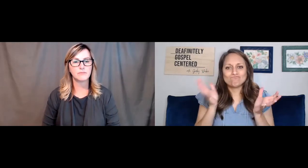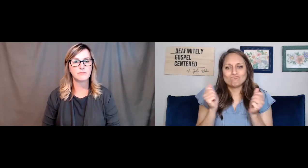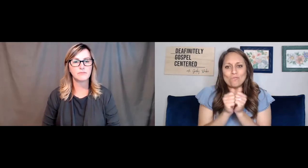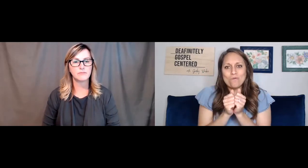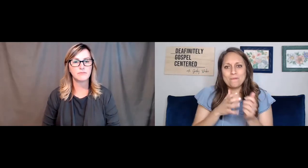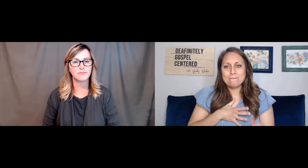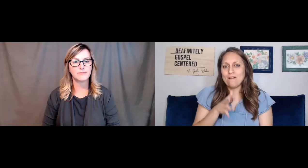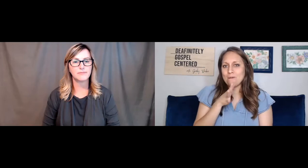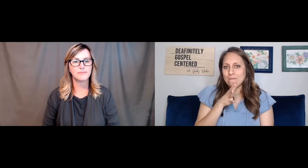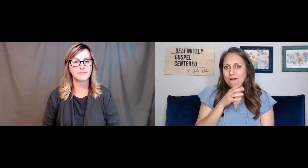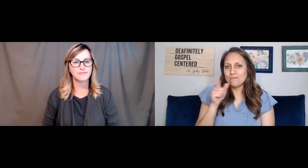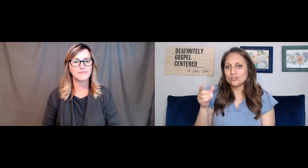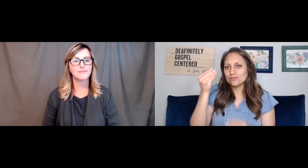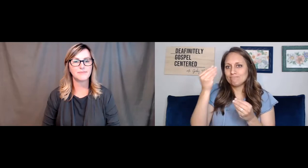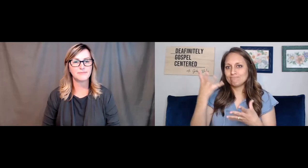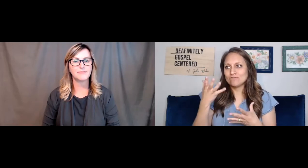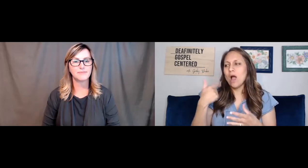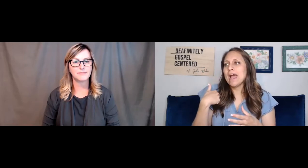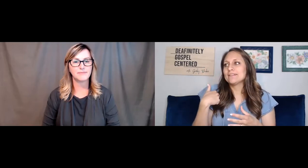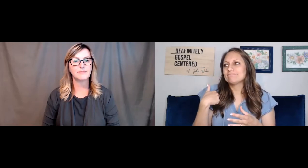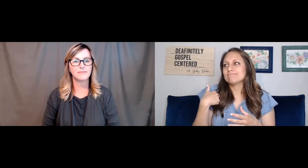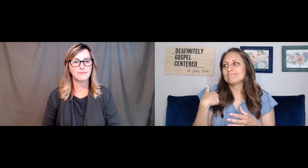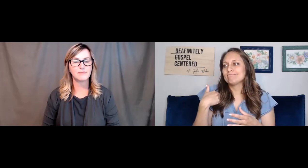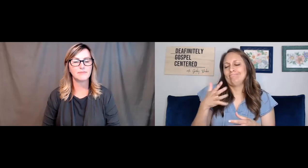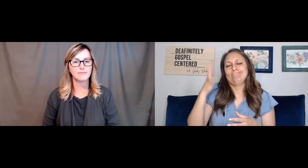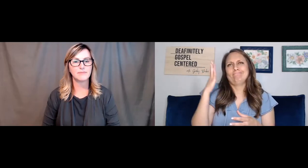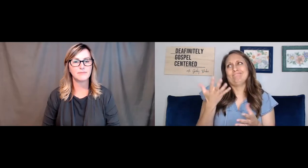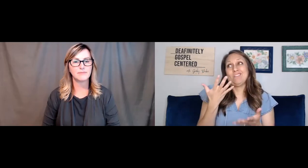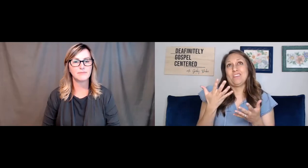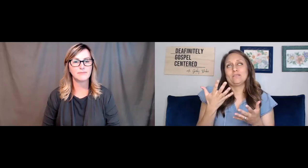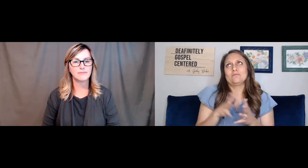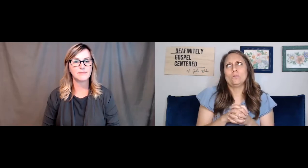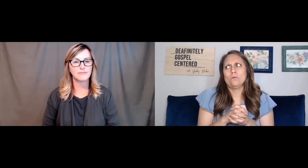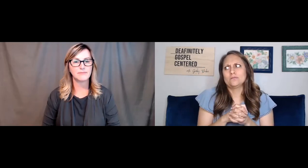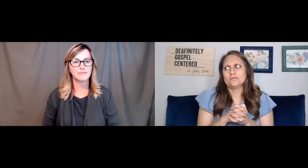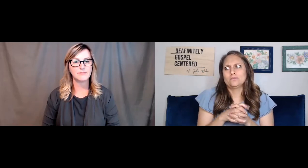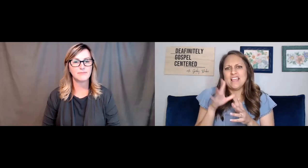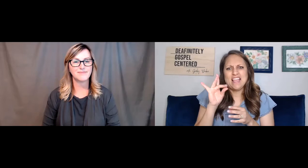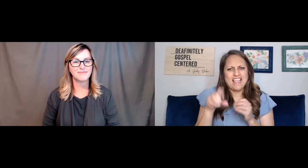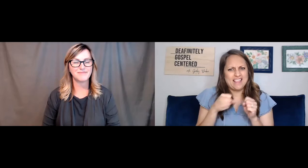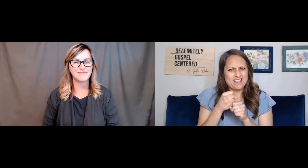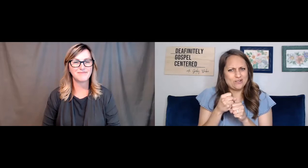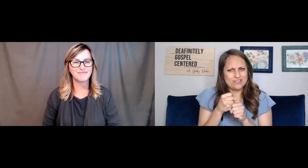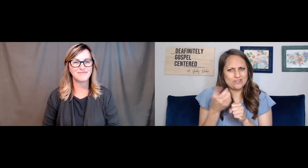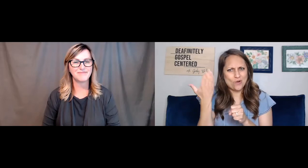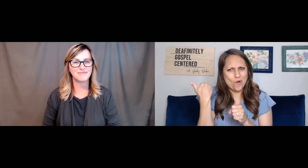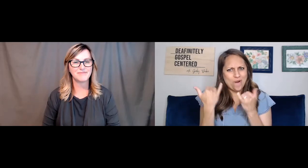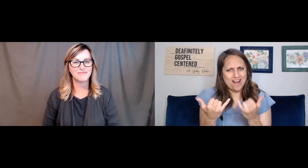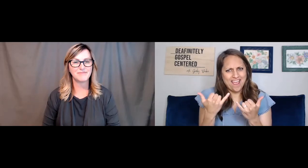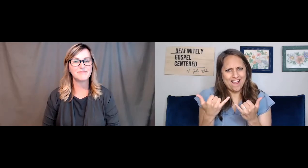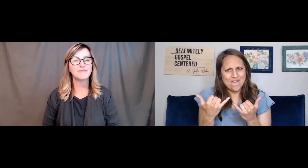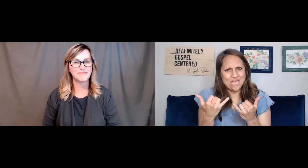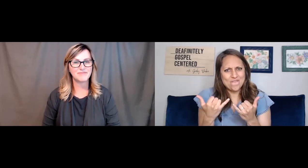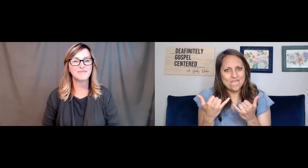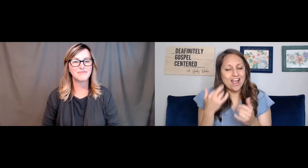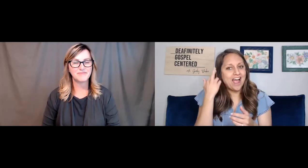just recently had a chat with my mom, or I guess it was actually, I think the last time when we